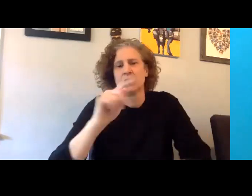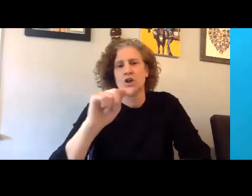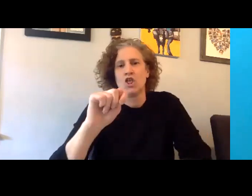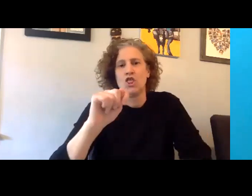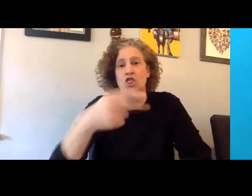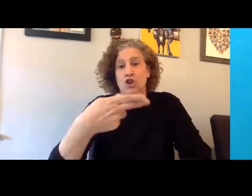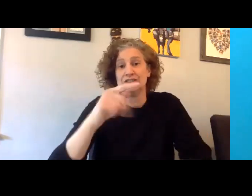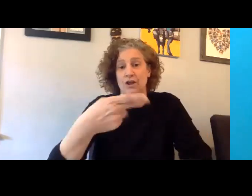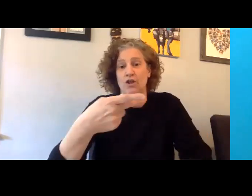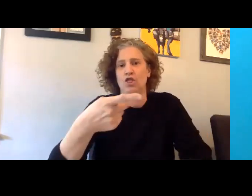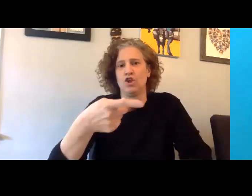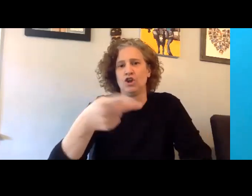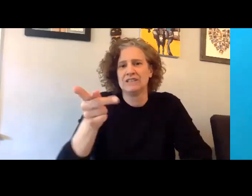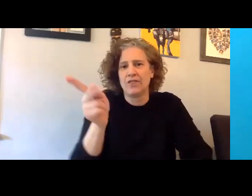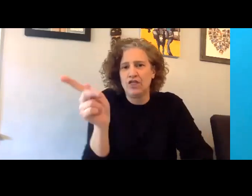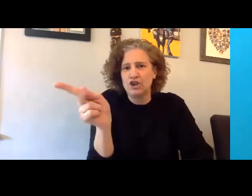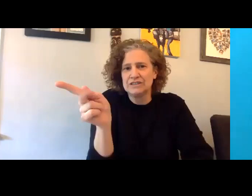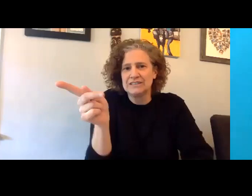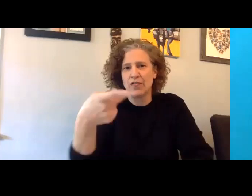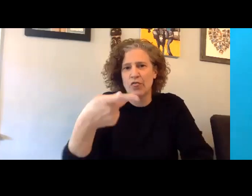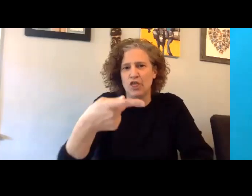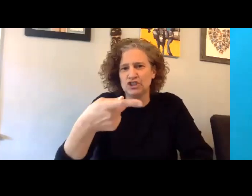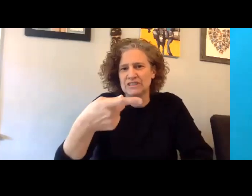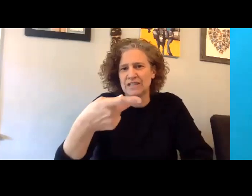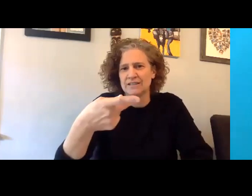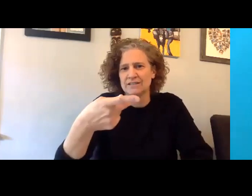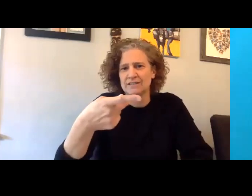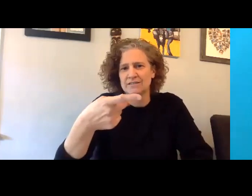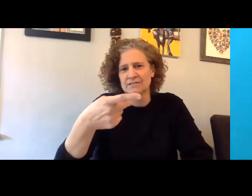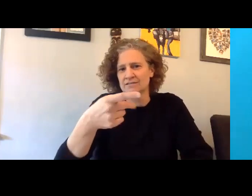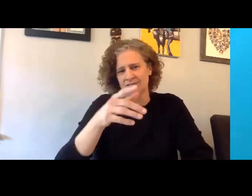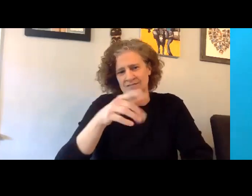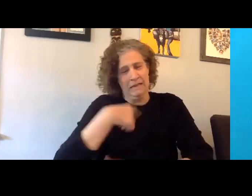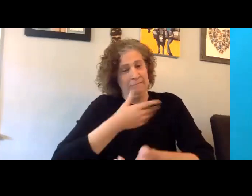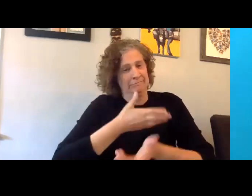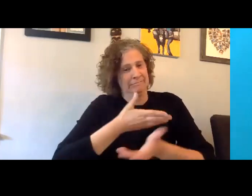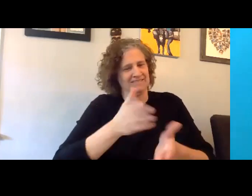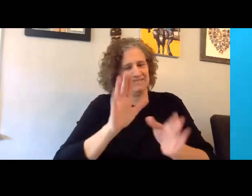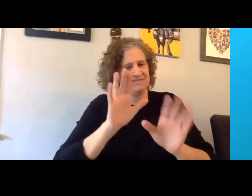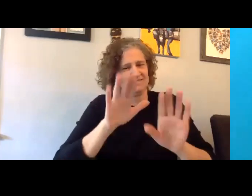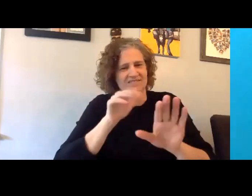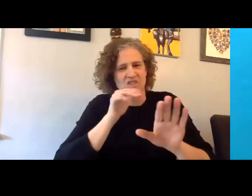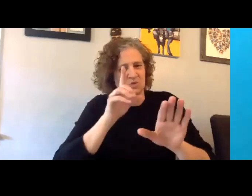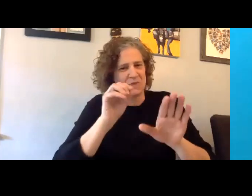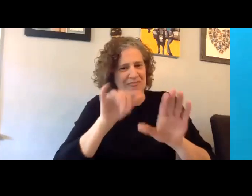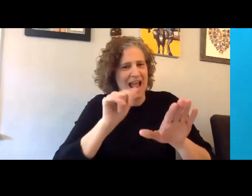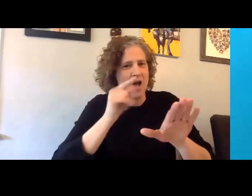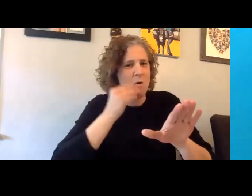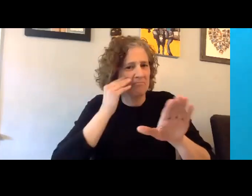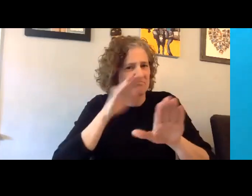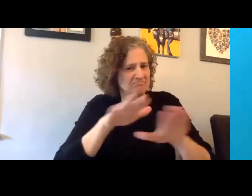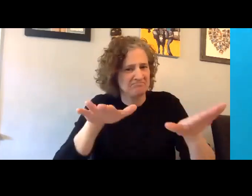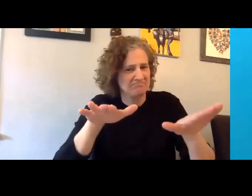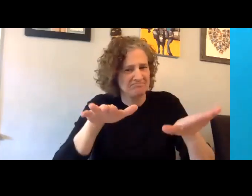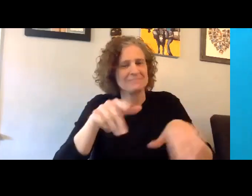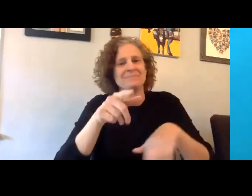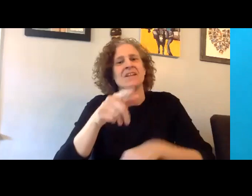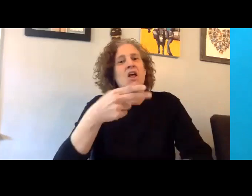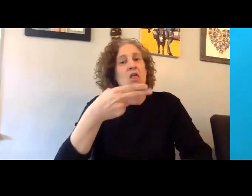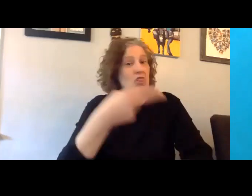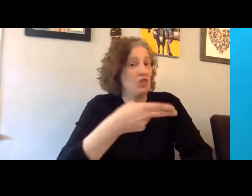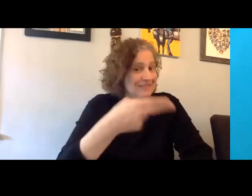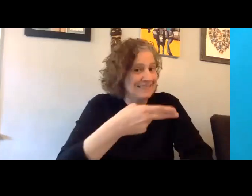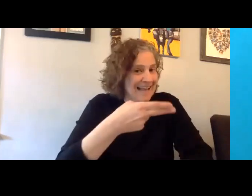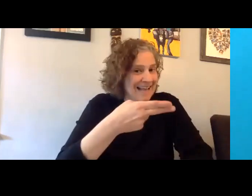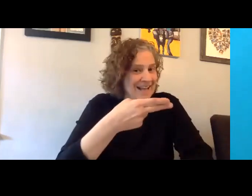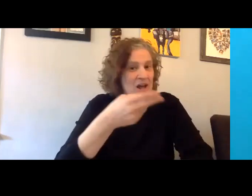I sign a quick TH like this, repeated a few times, so my middle finger moves. I recommend not